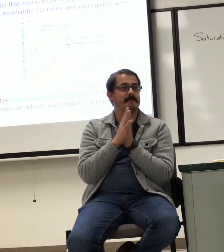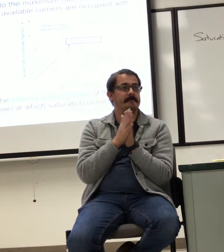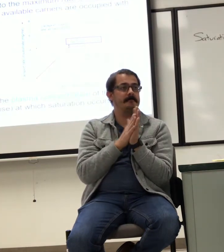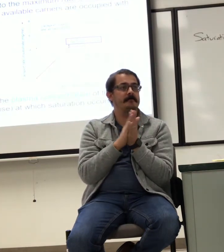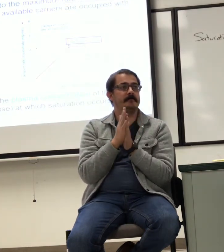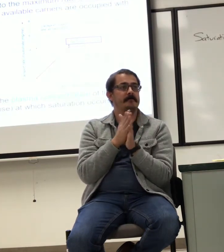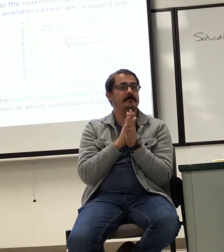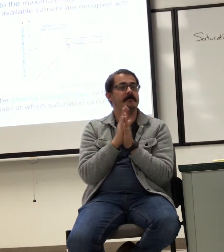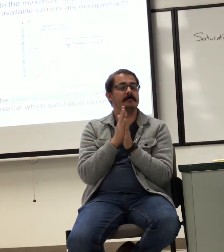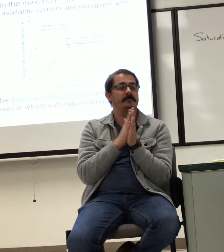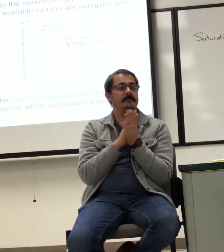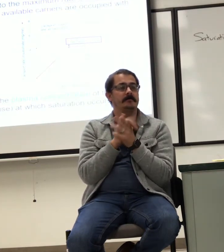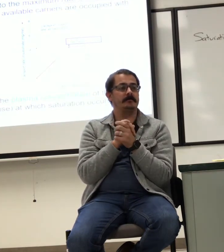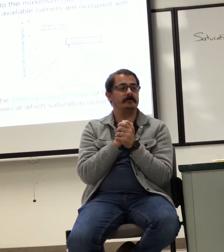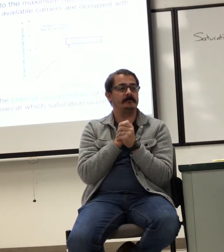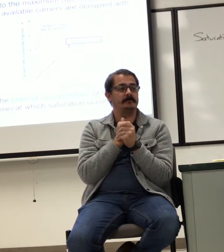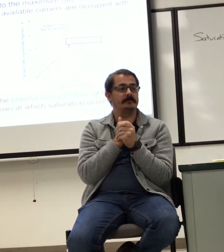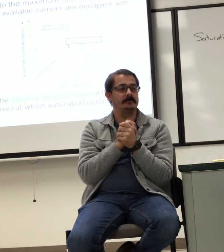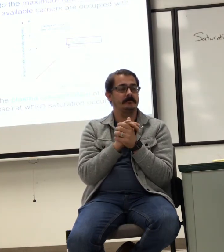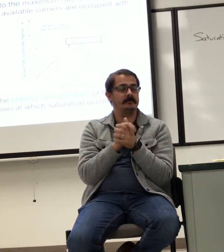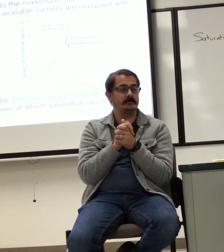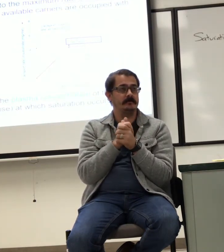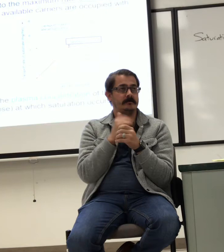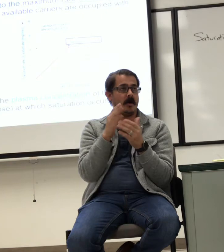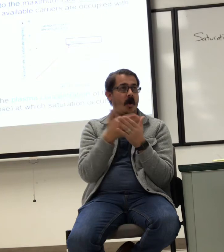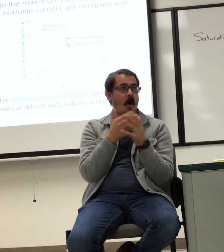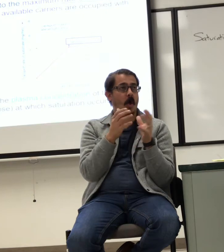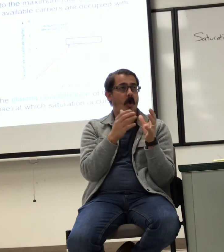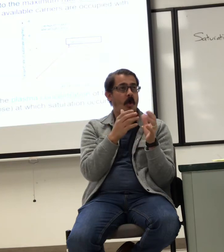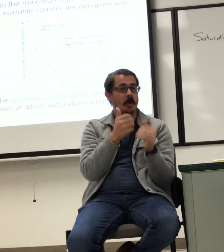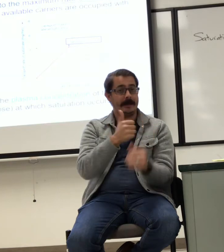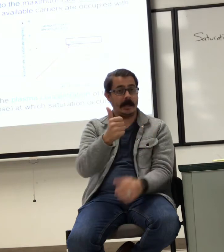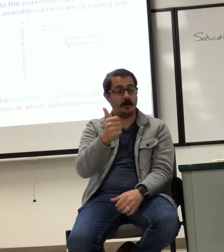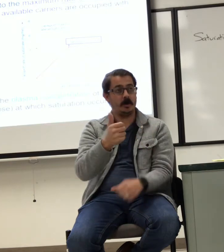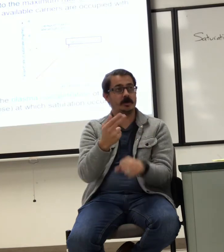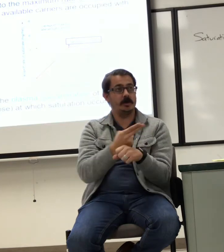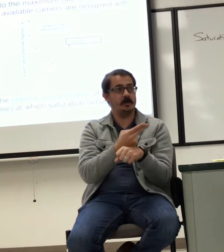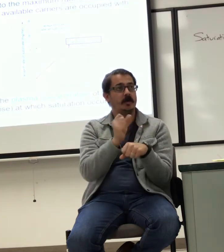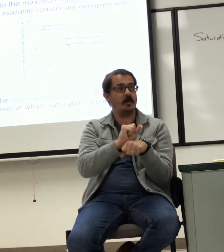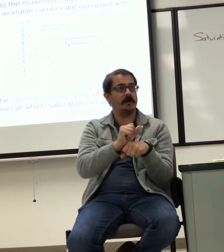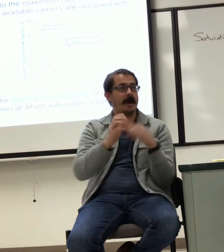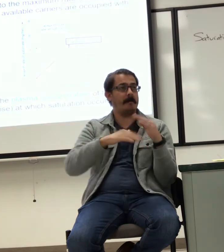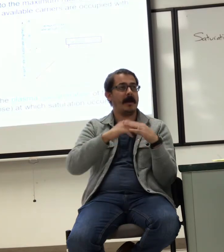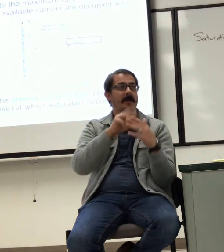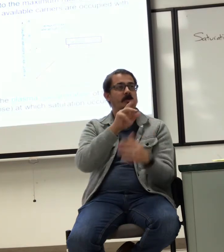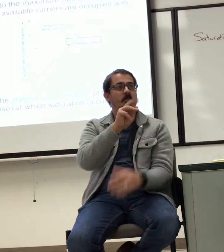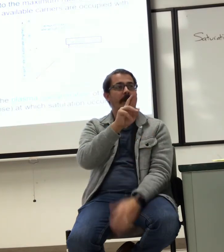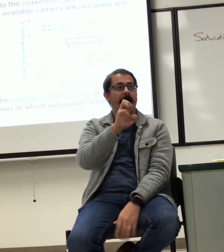working at max rates. So the units are some